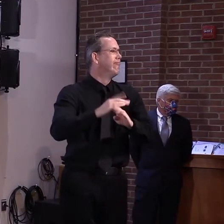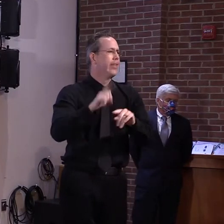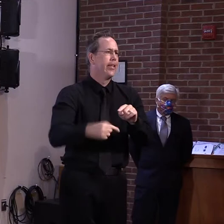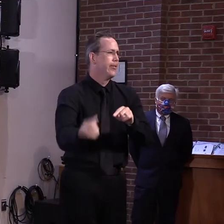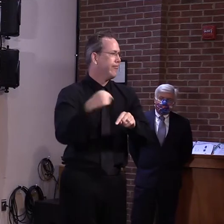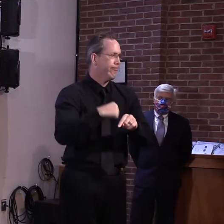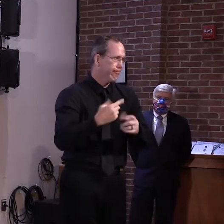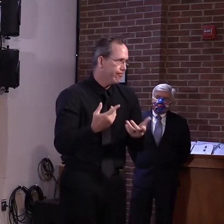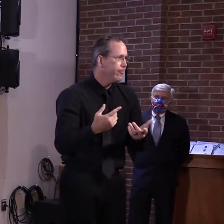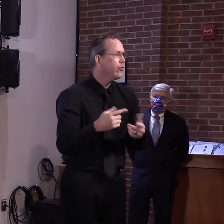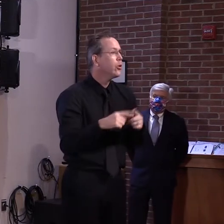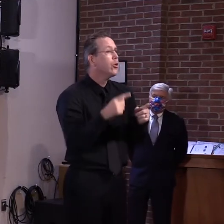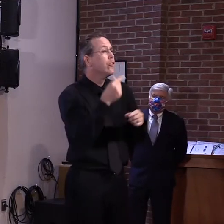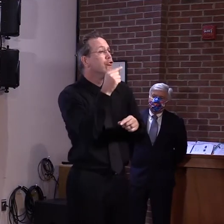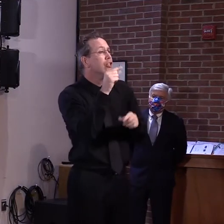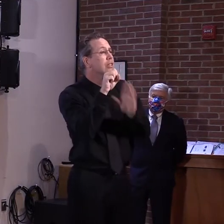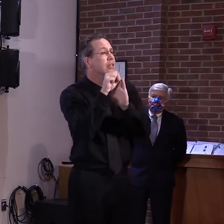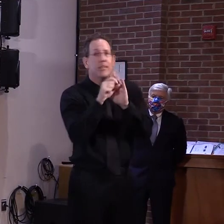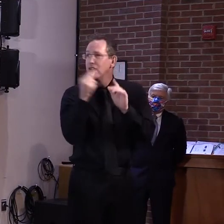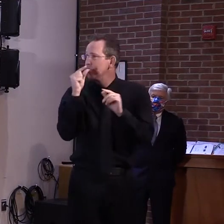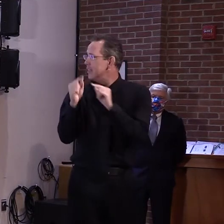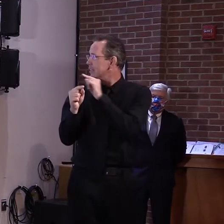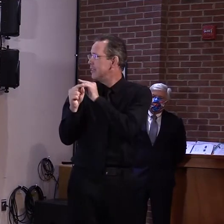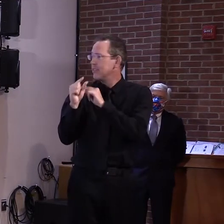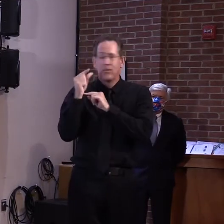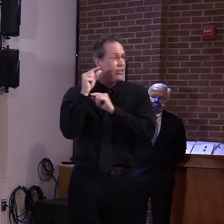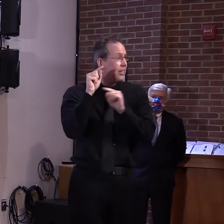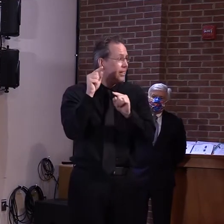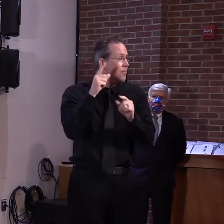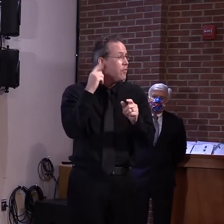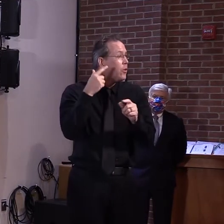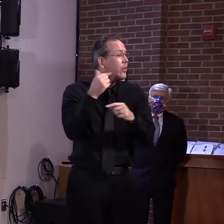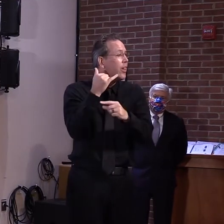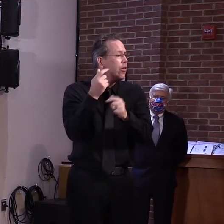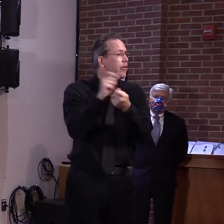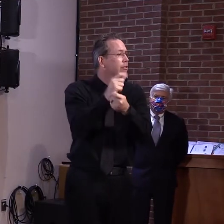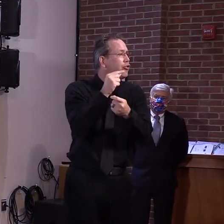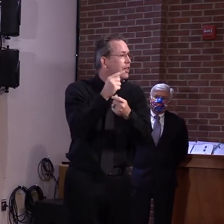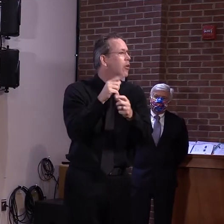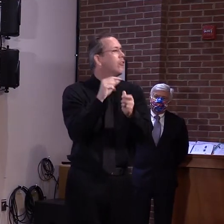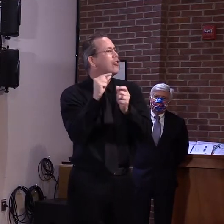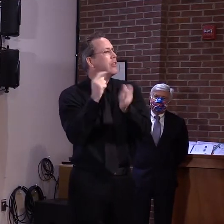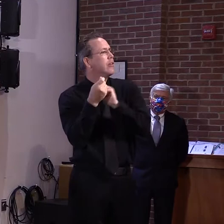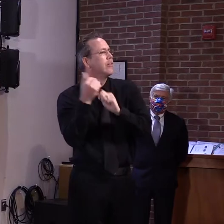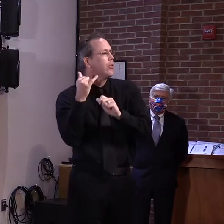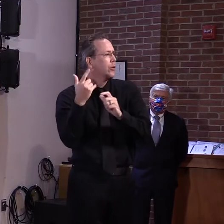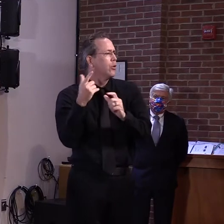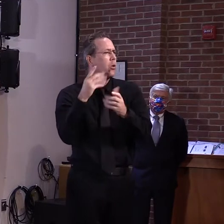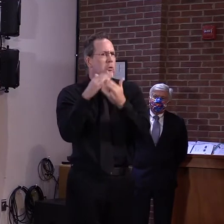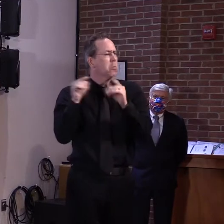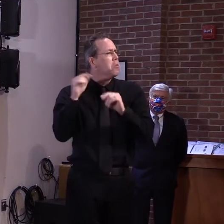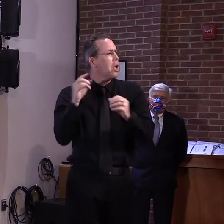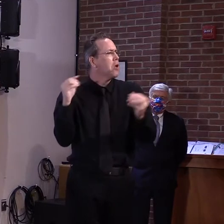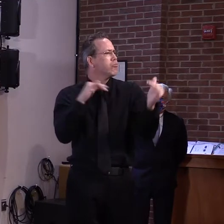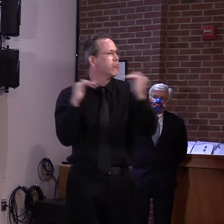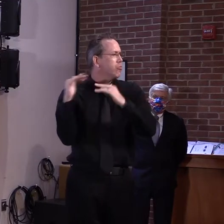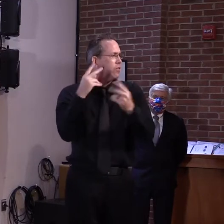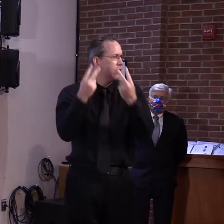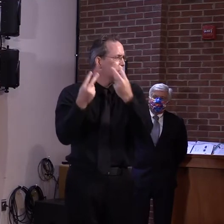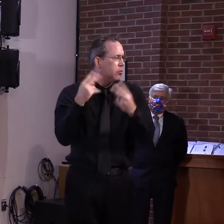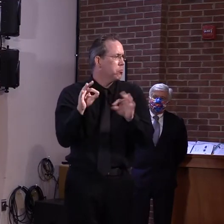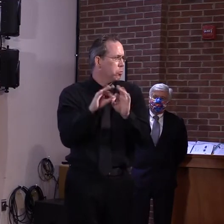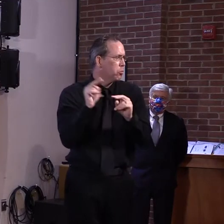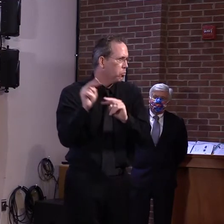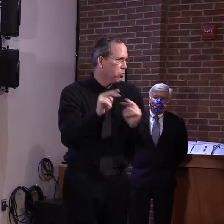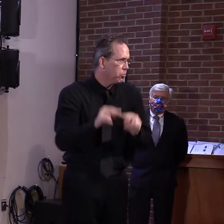5.2 million. And when you look at the map, you'll see some areas, you know, that are still red in Maine, associated with that Maine